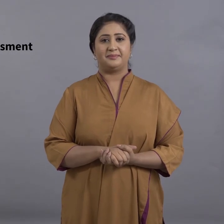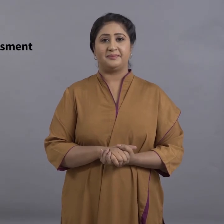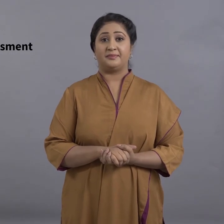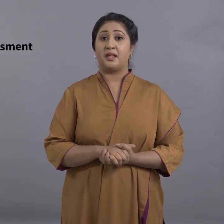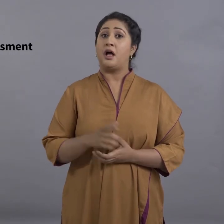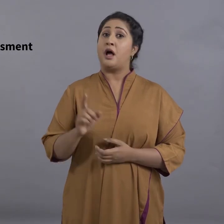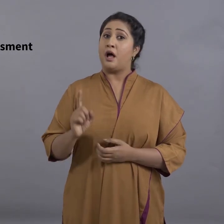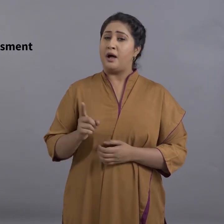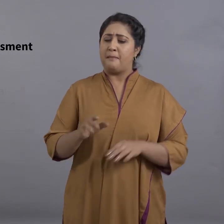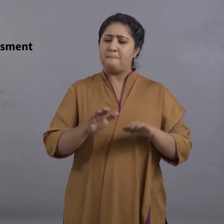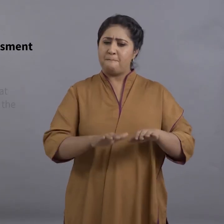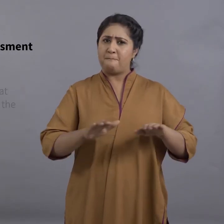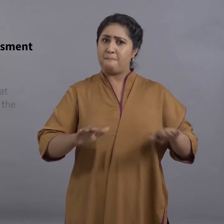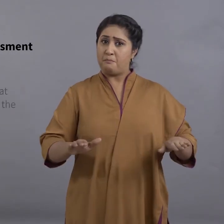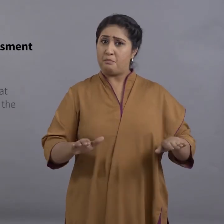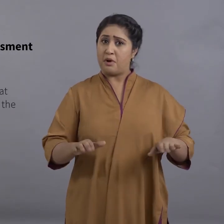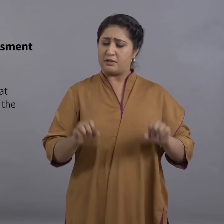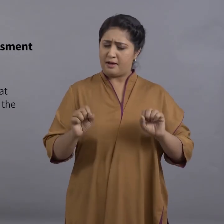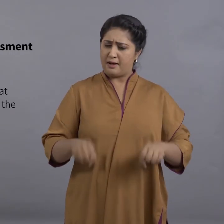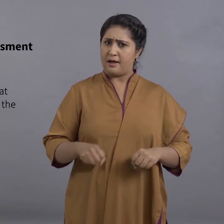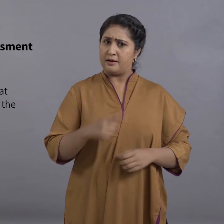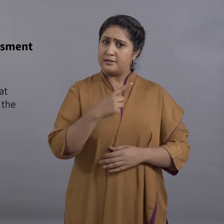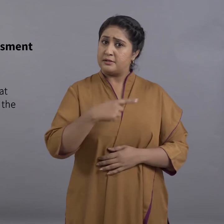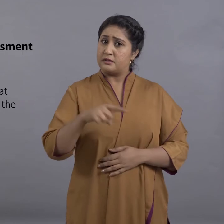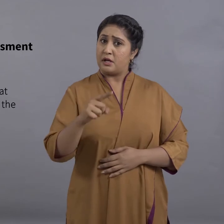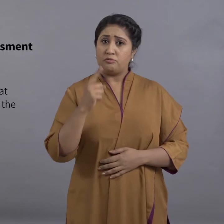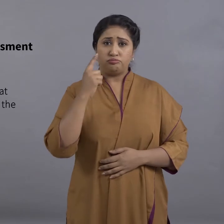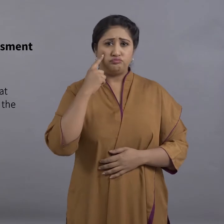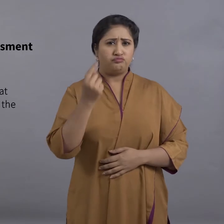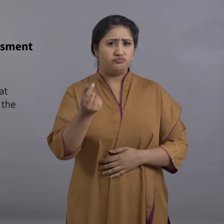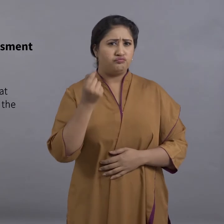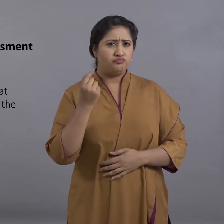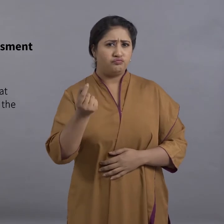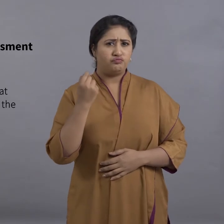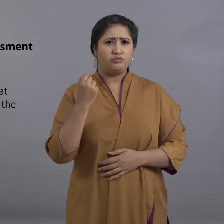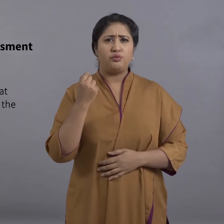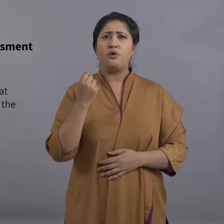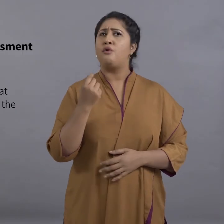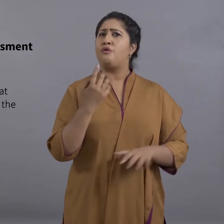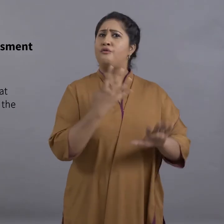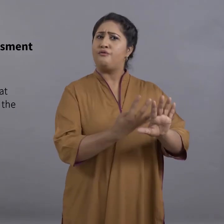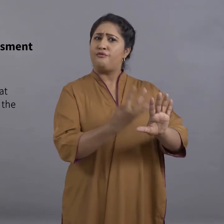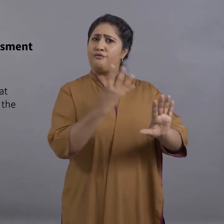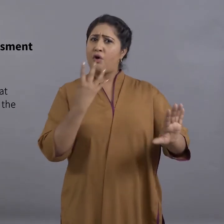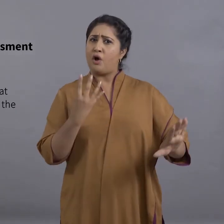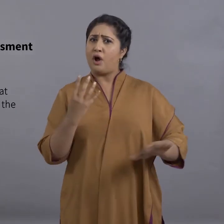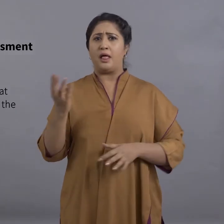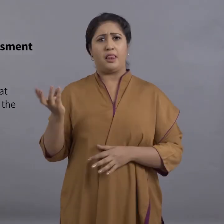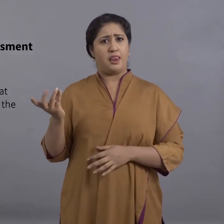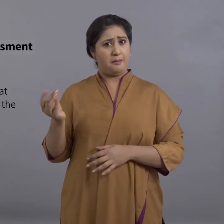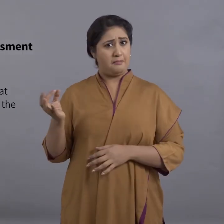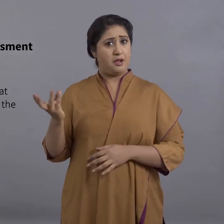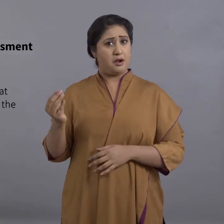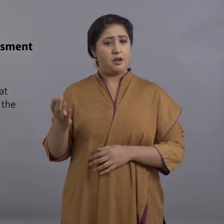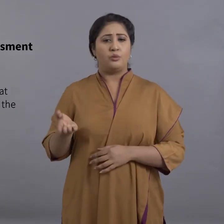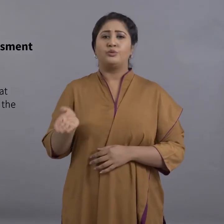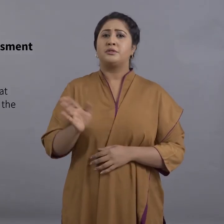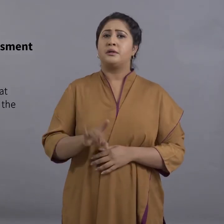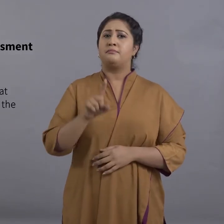The student can correctly identify at least 4 out of 5 numbers, then mark the student